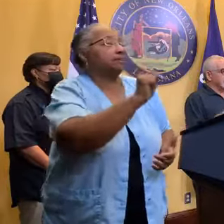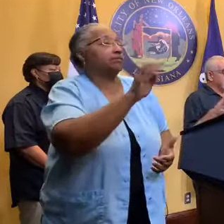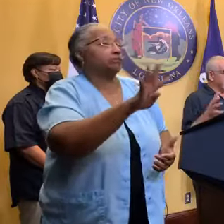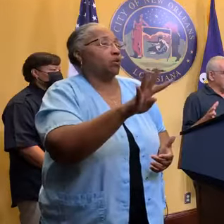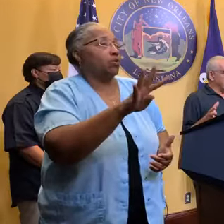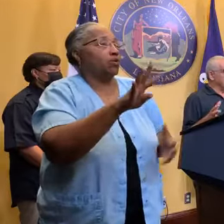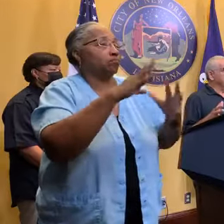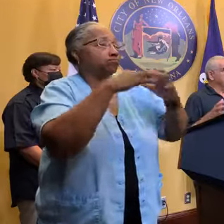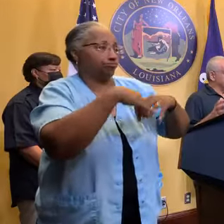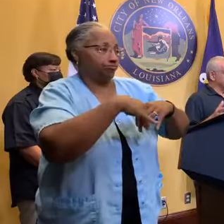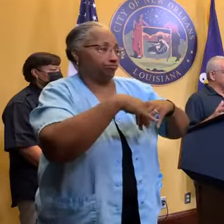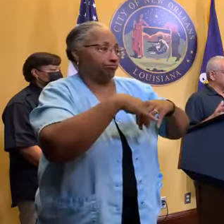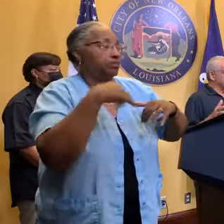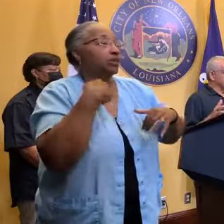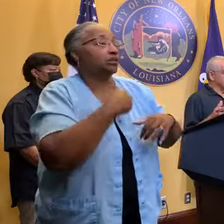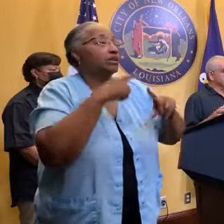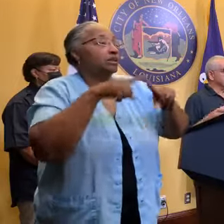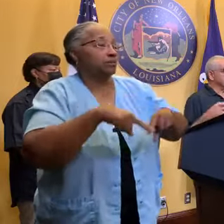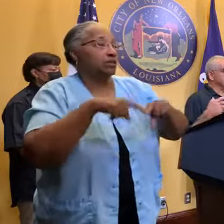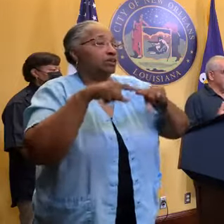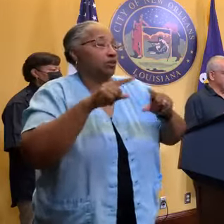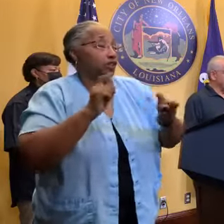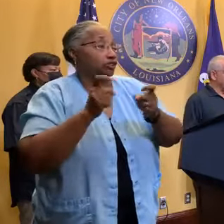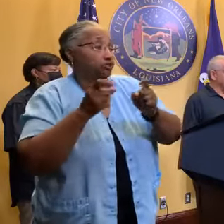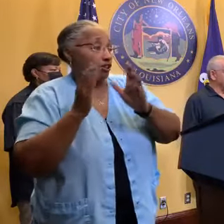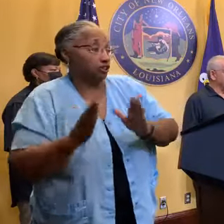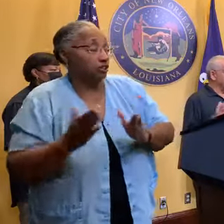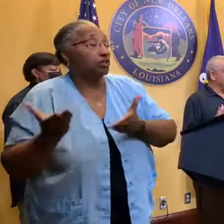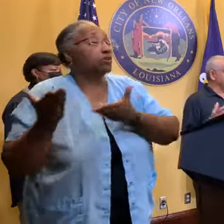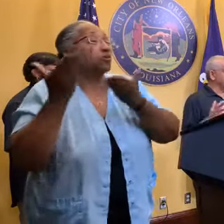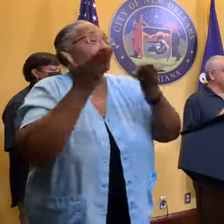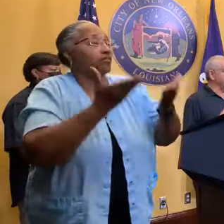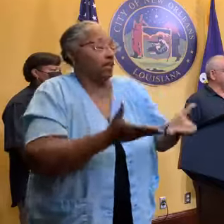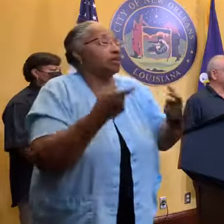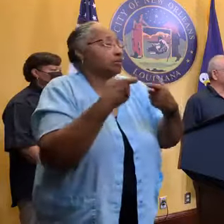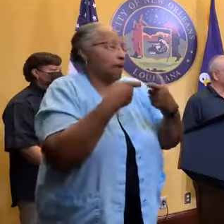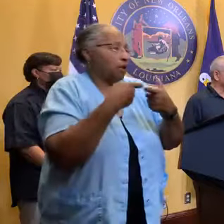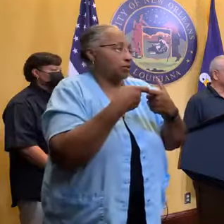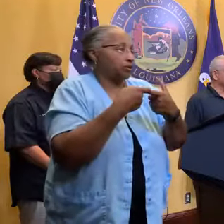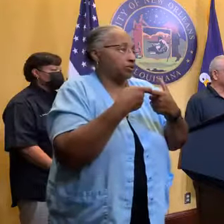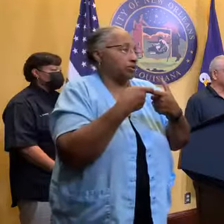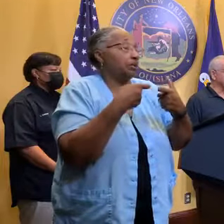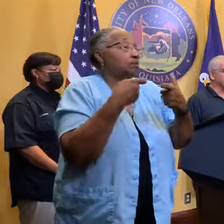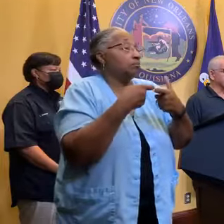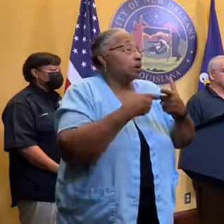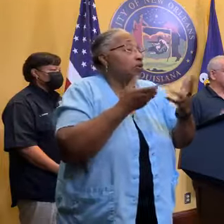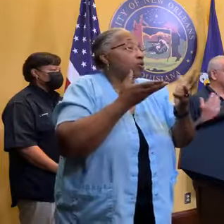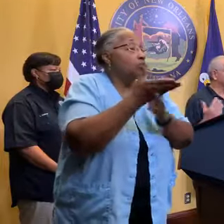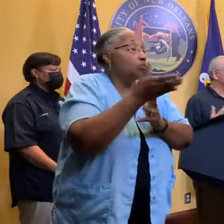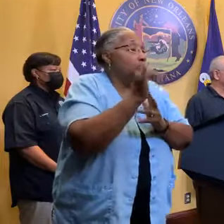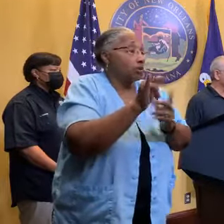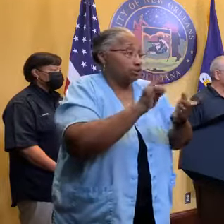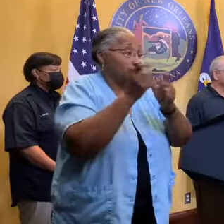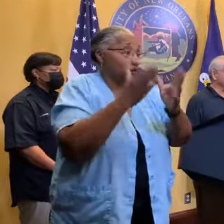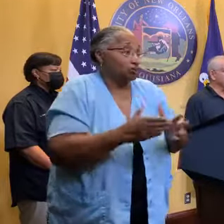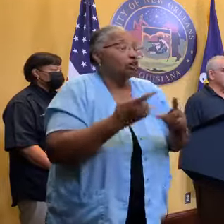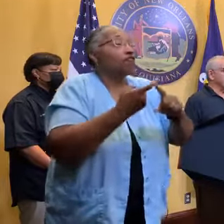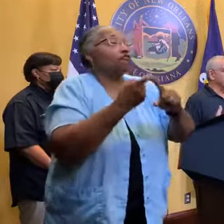we're relying on frequency changers to provide power. And the power that goes through the frequency changers come from